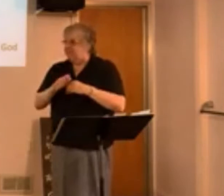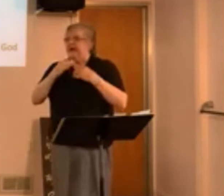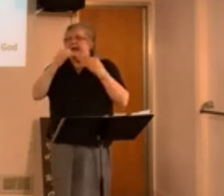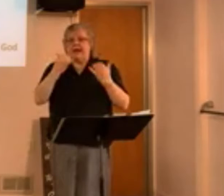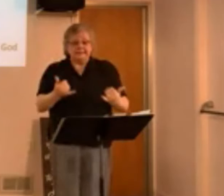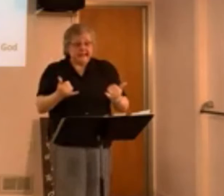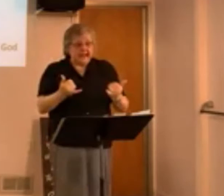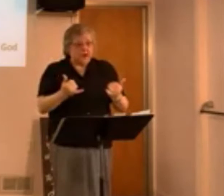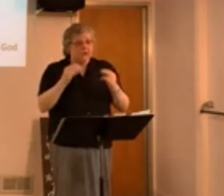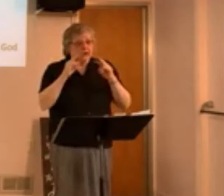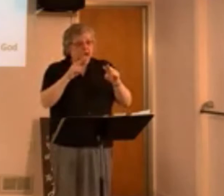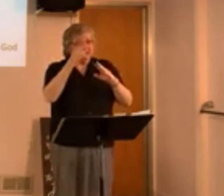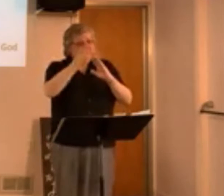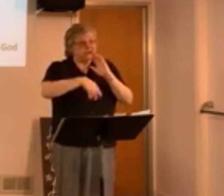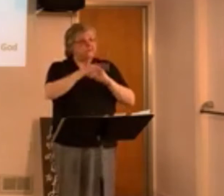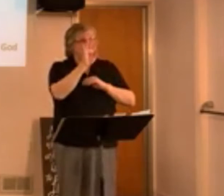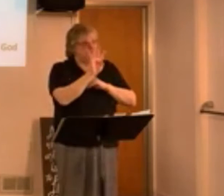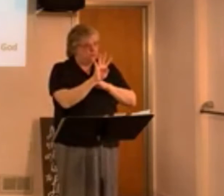come to